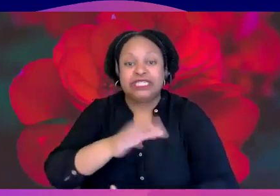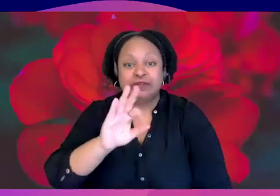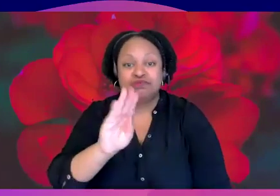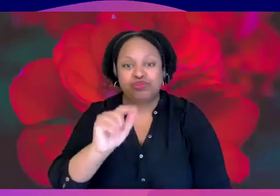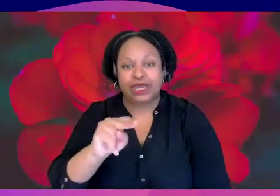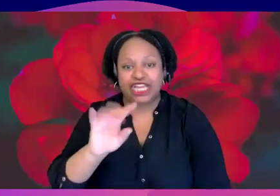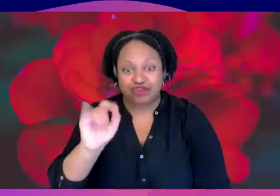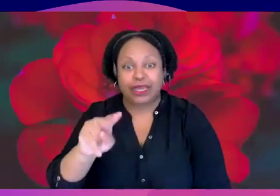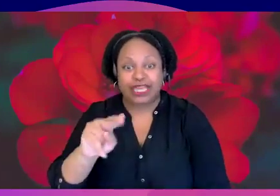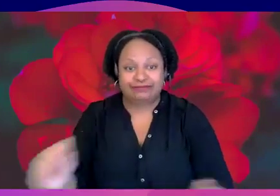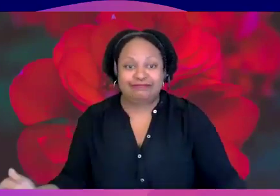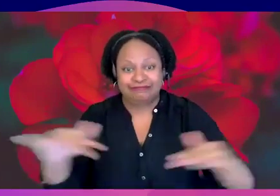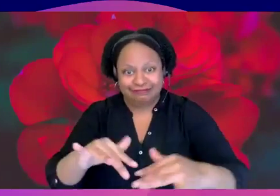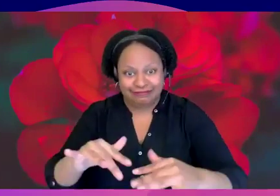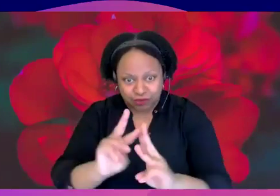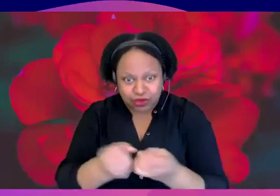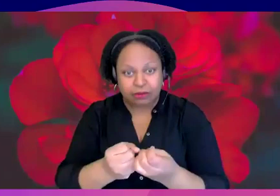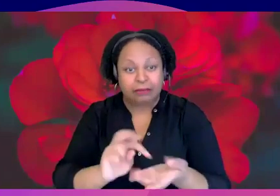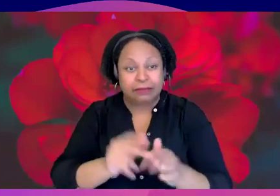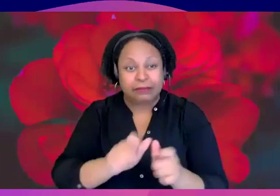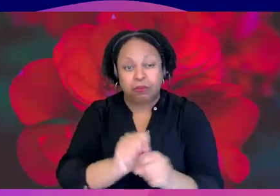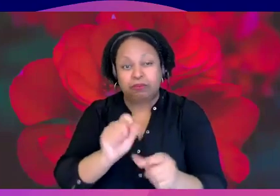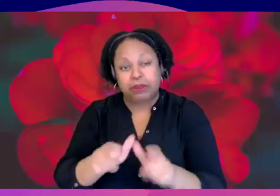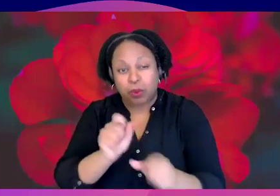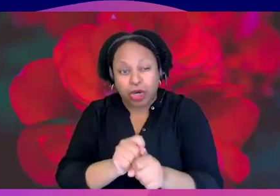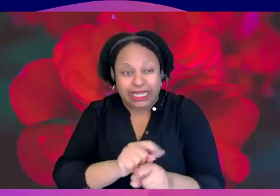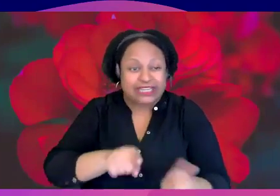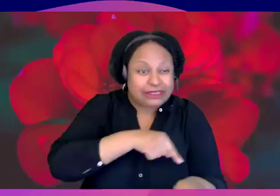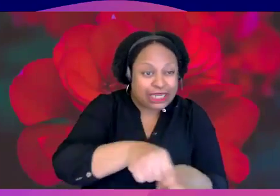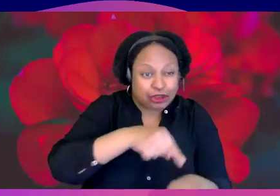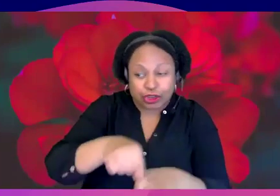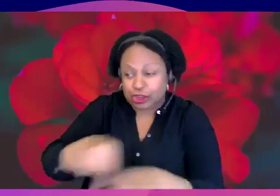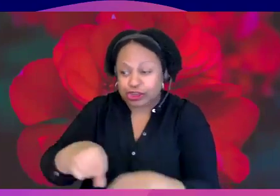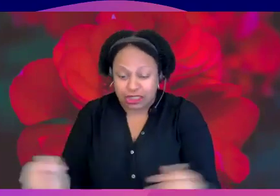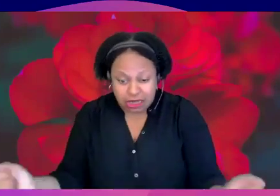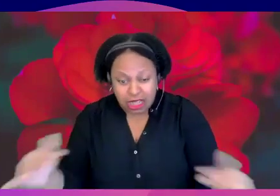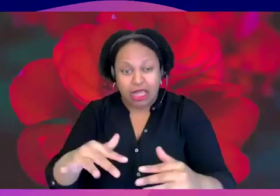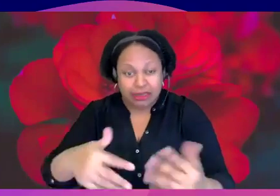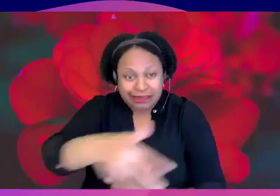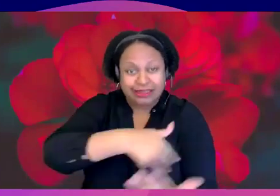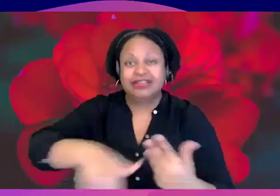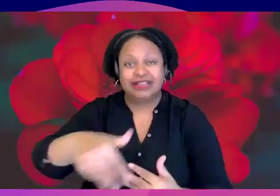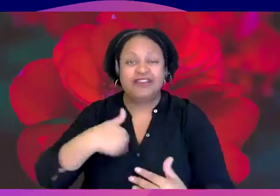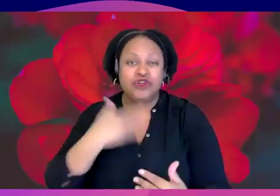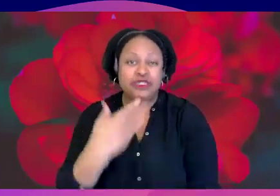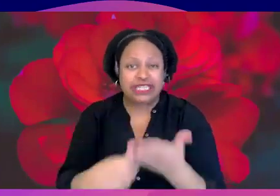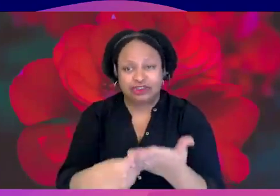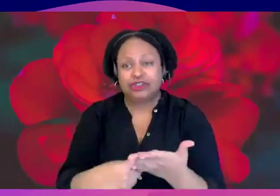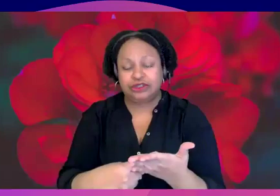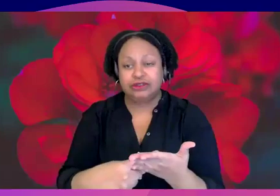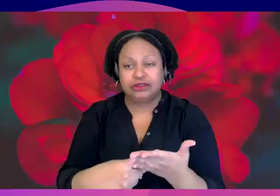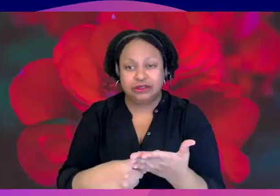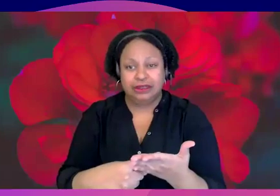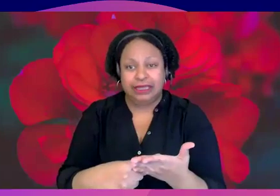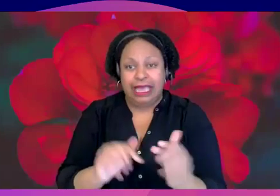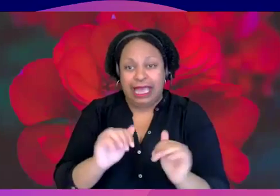bring together folks working in other sectors to engage and have meaningful dialogue with us on the state of